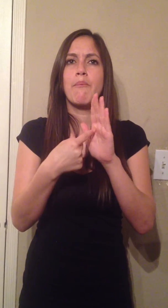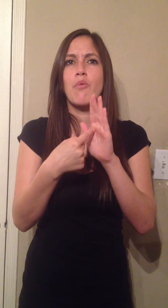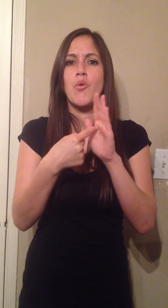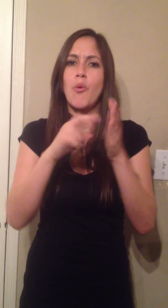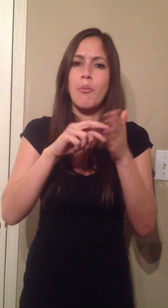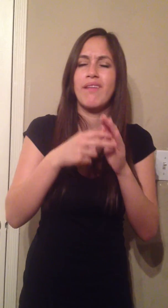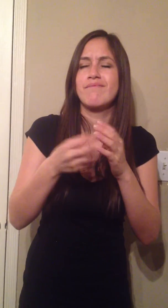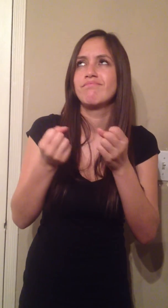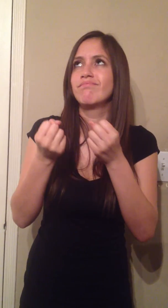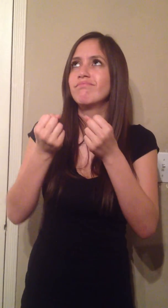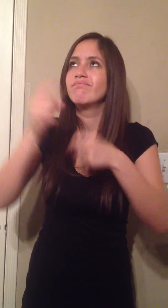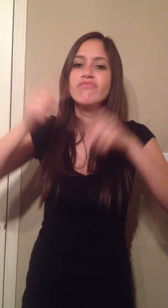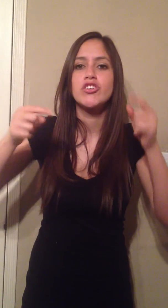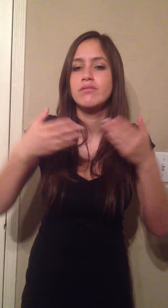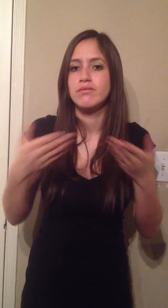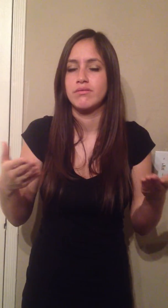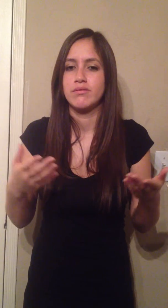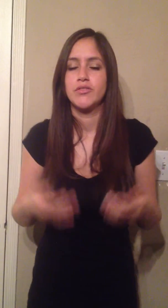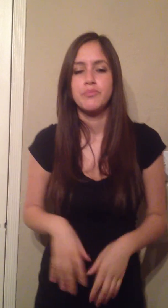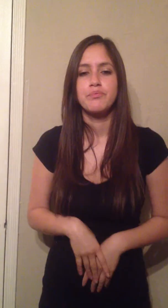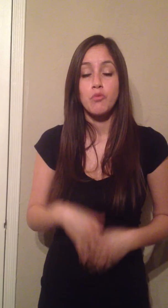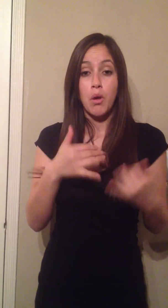give you a suggestion, and I know this is going to sound like a bad idea,